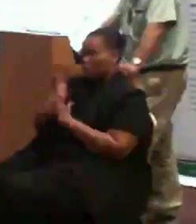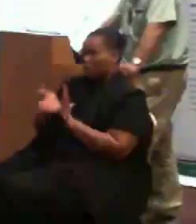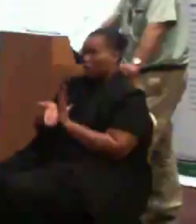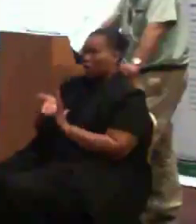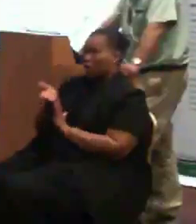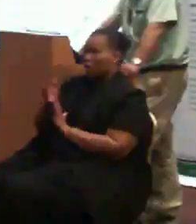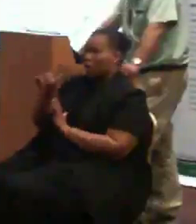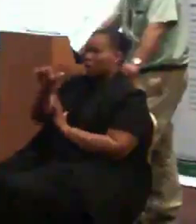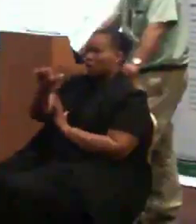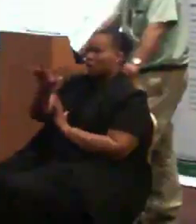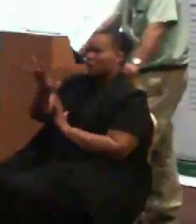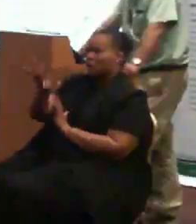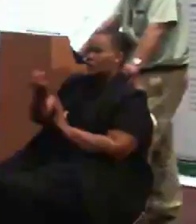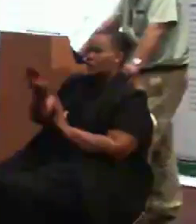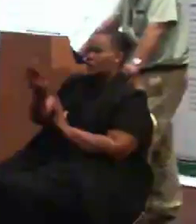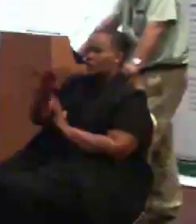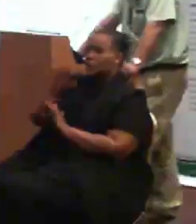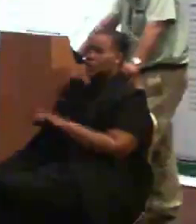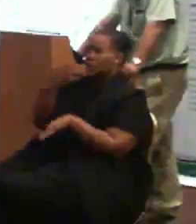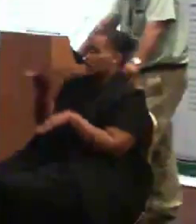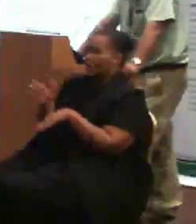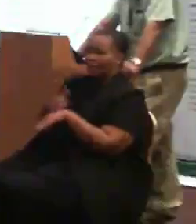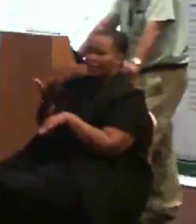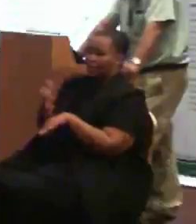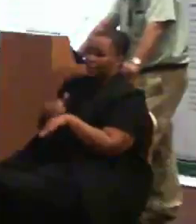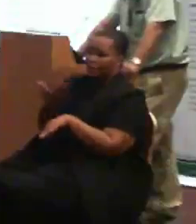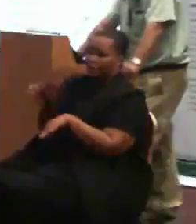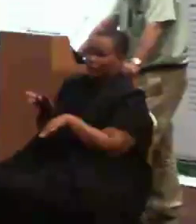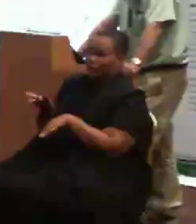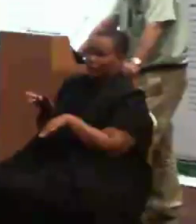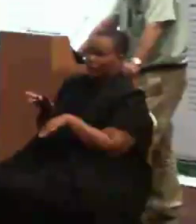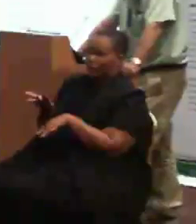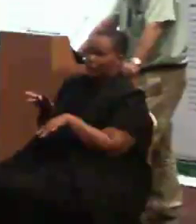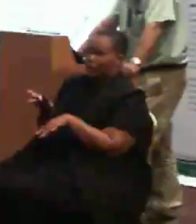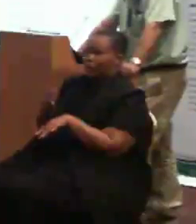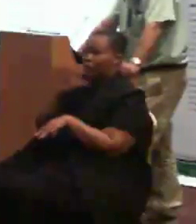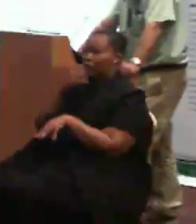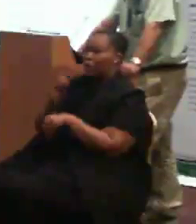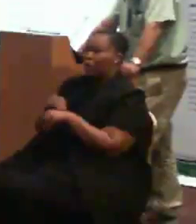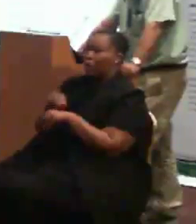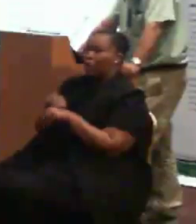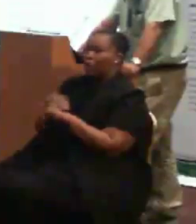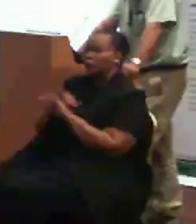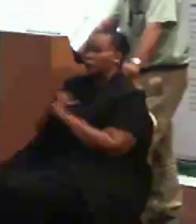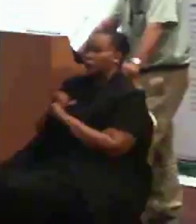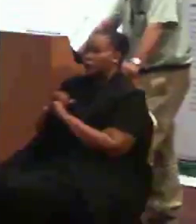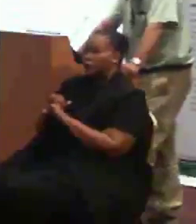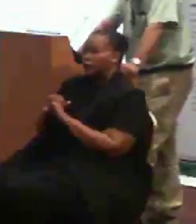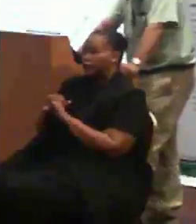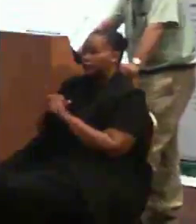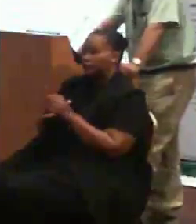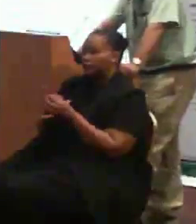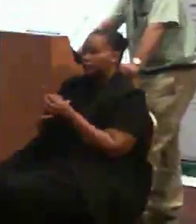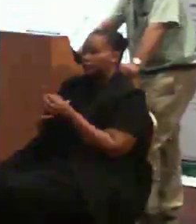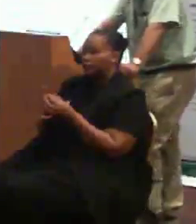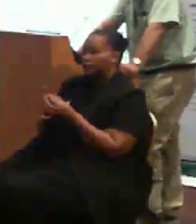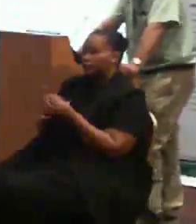billion. Then it's too late. Then we're in serious trouble in terms of Eskom.